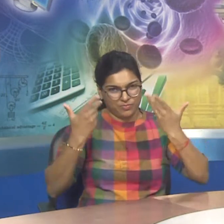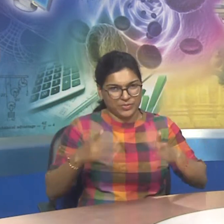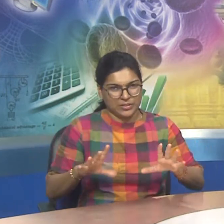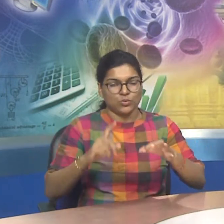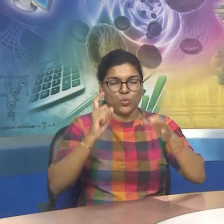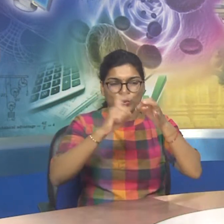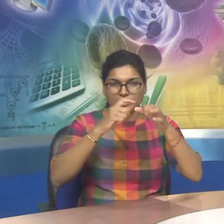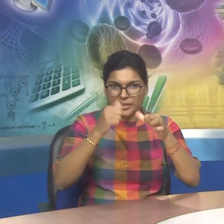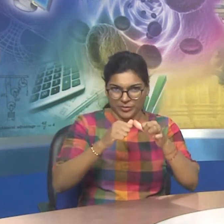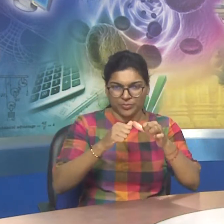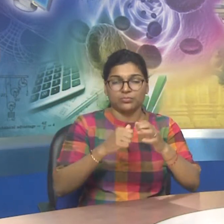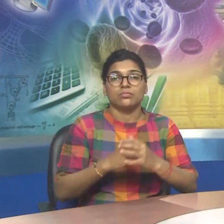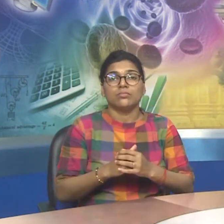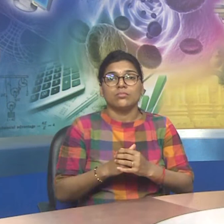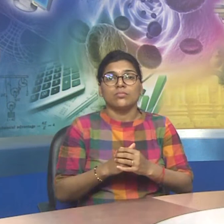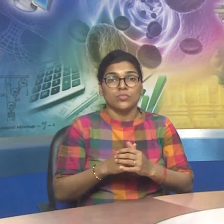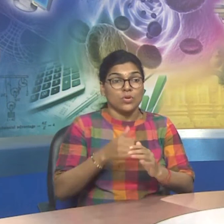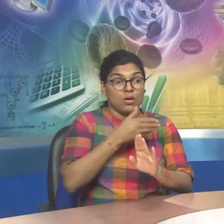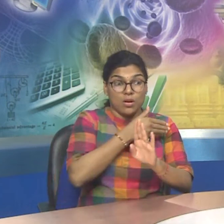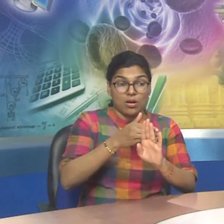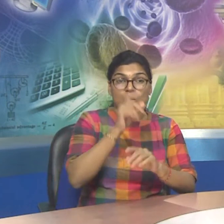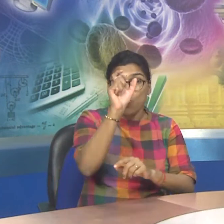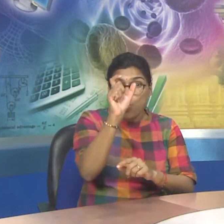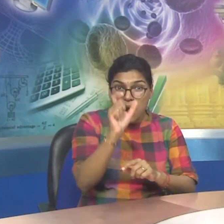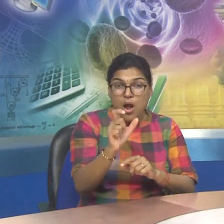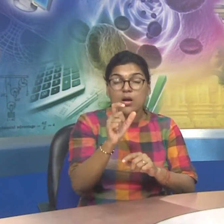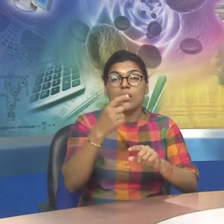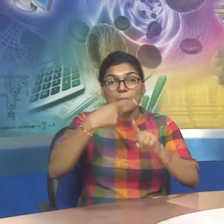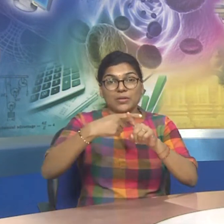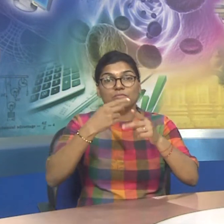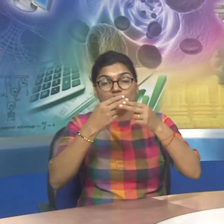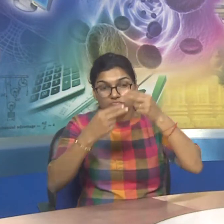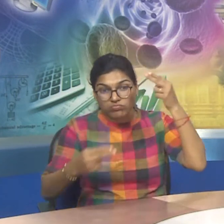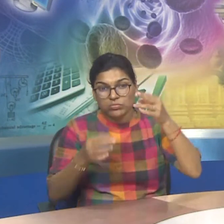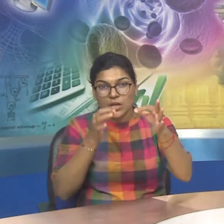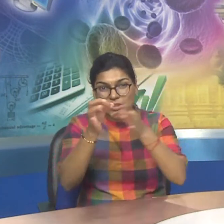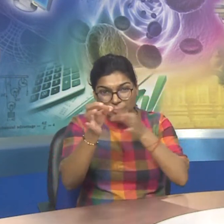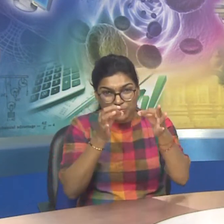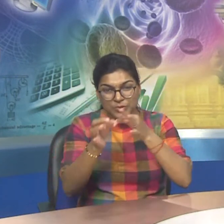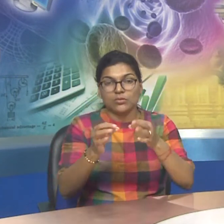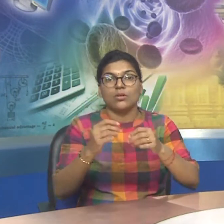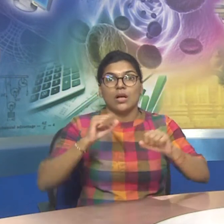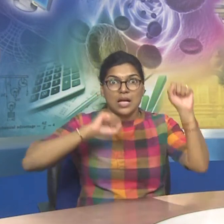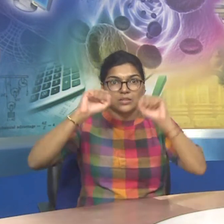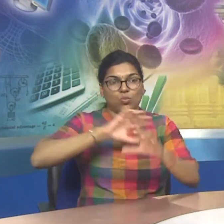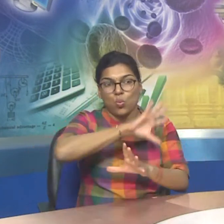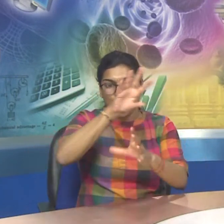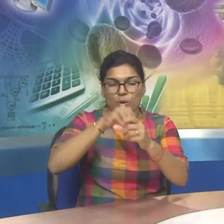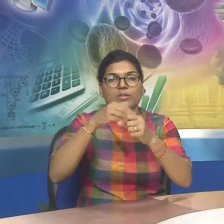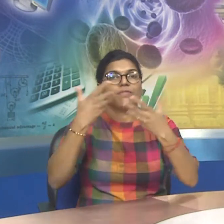So we have understood the lesson, difficult words, and also did the question answer.